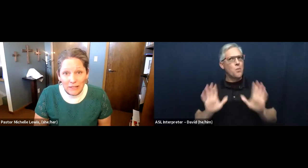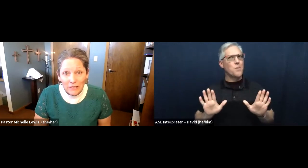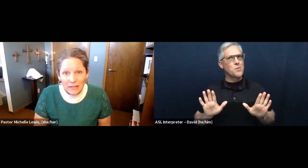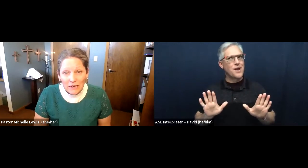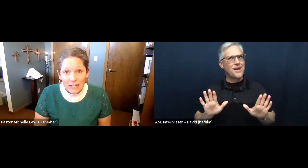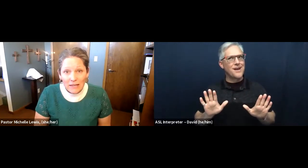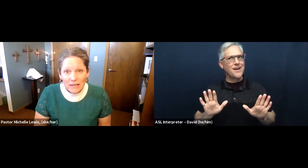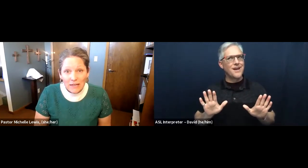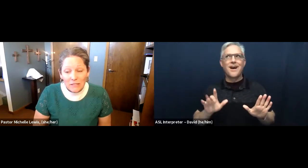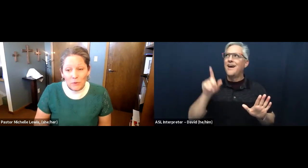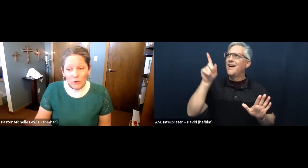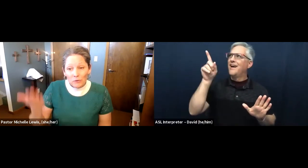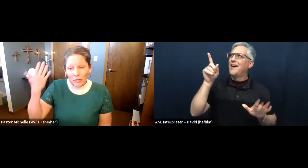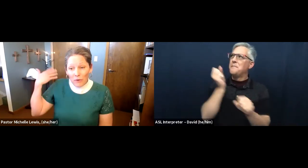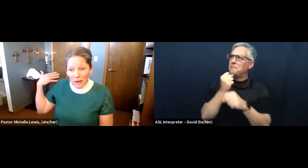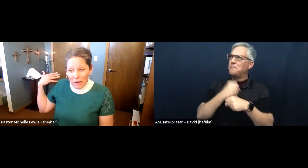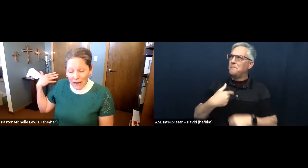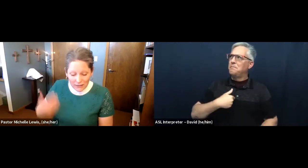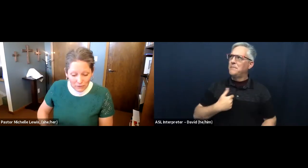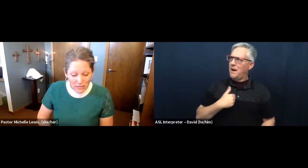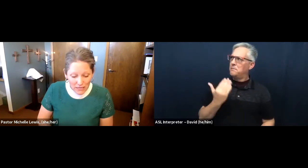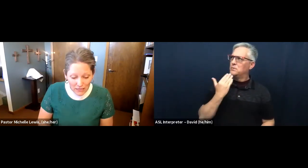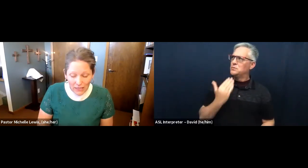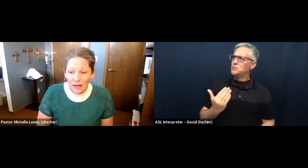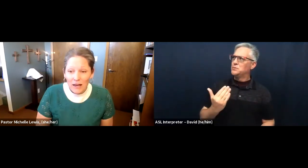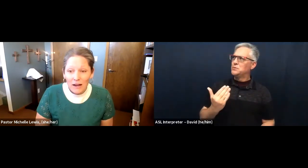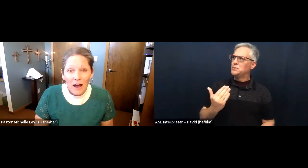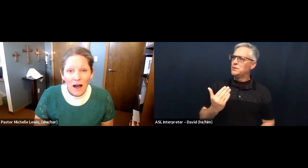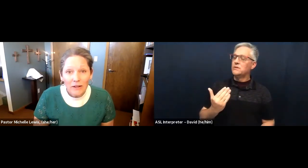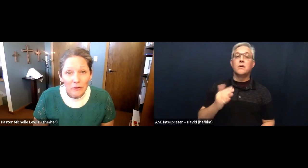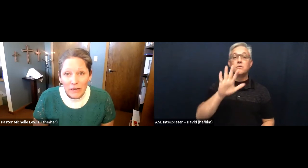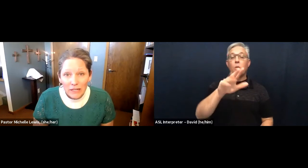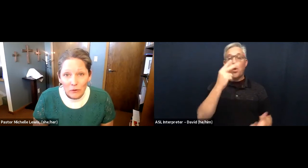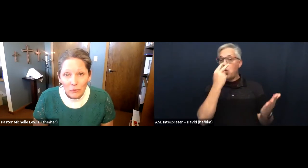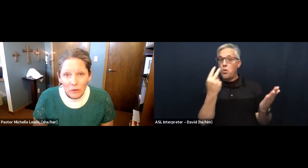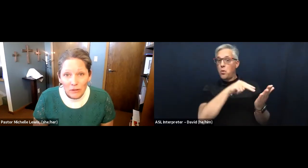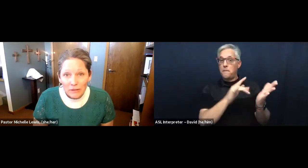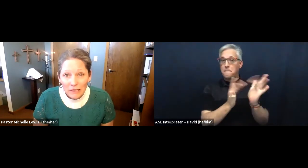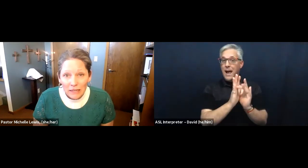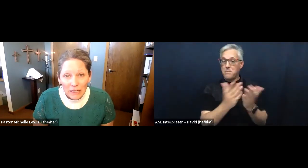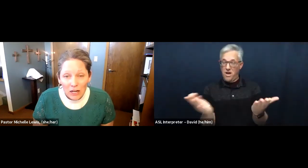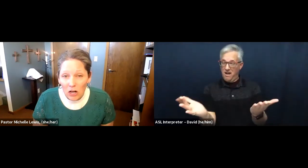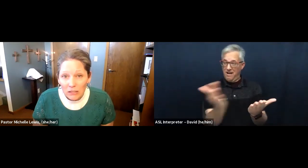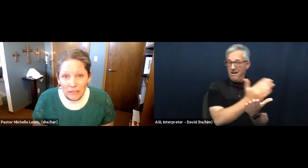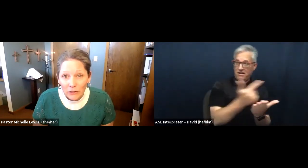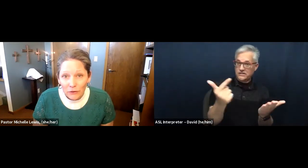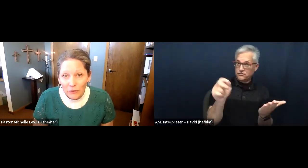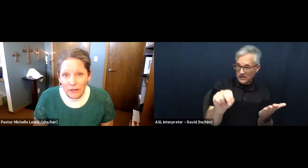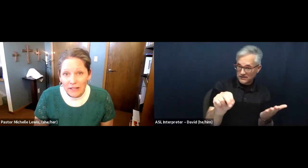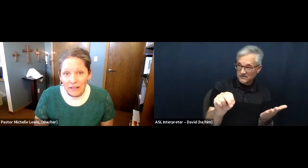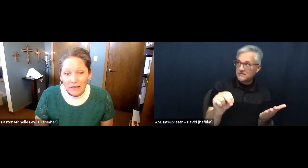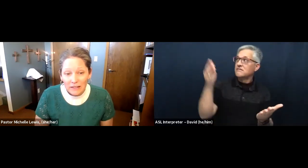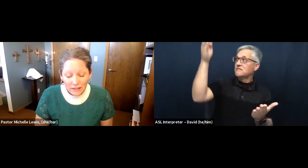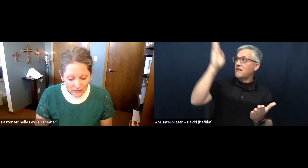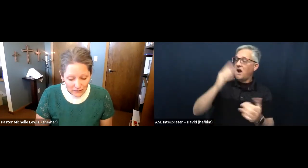good. Because when you look way back at the beginning, God created the world and called it